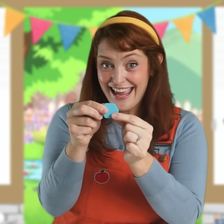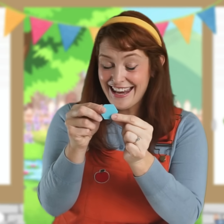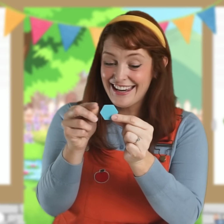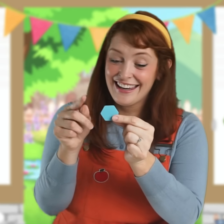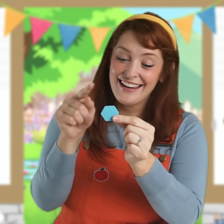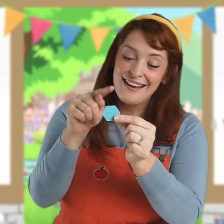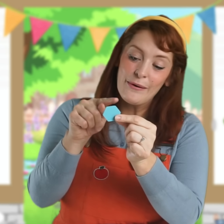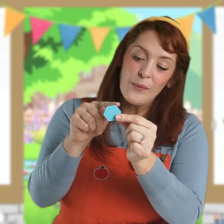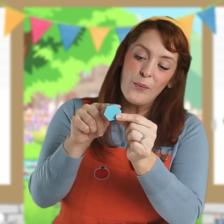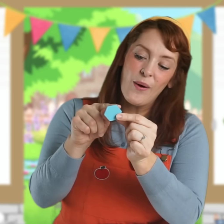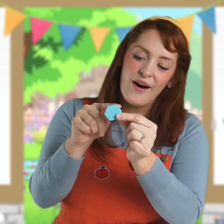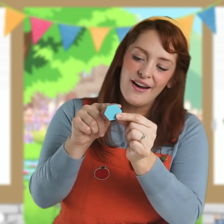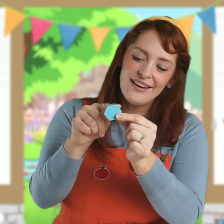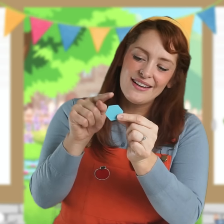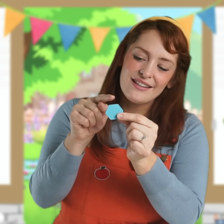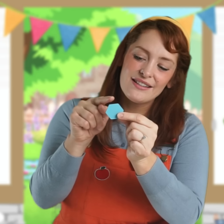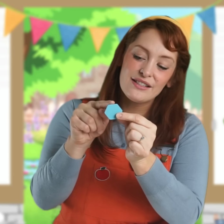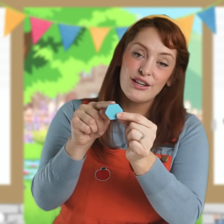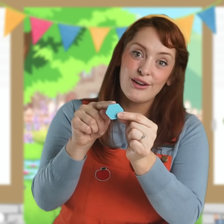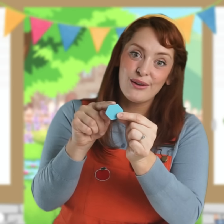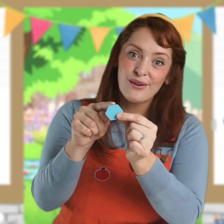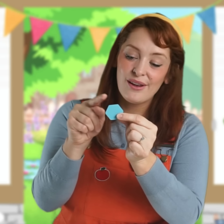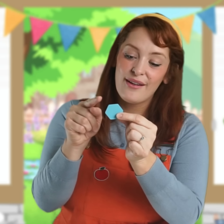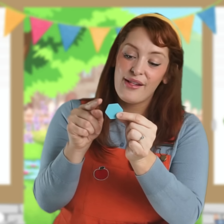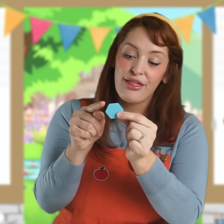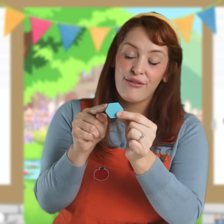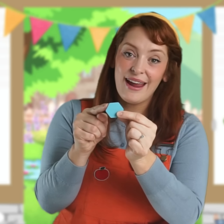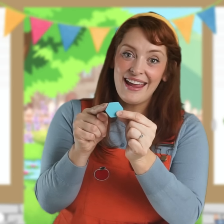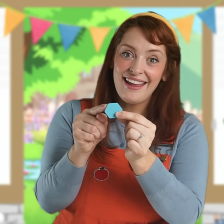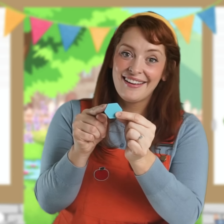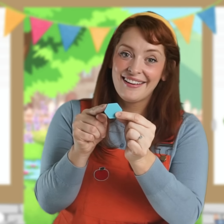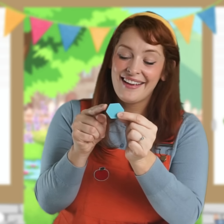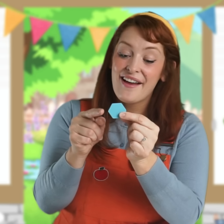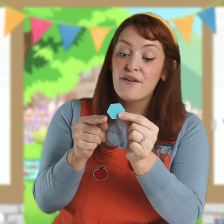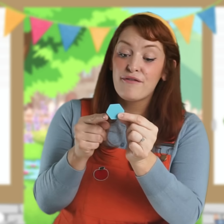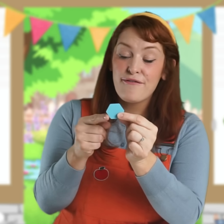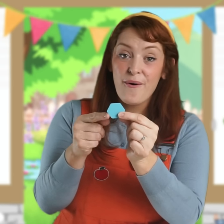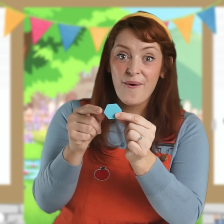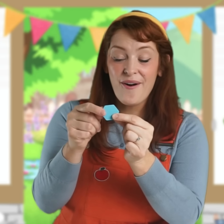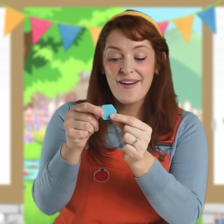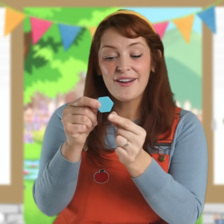again? 1, 2, 3, 4,